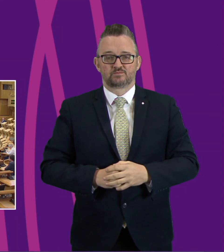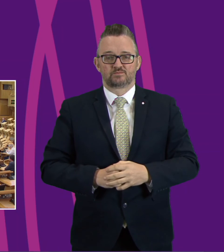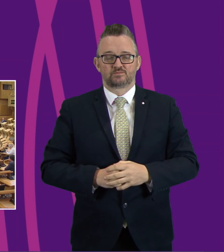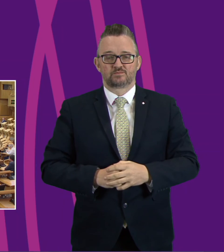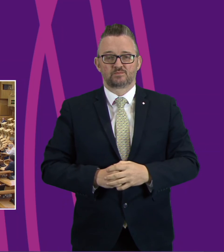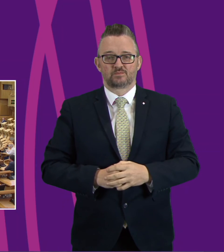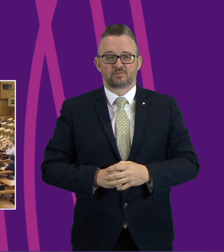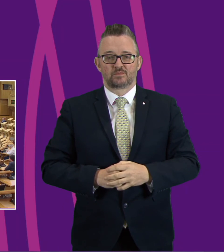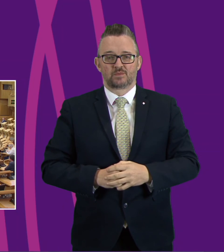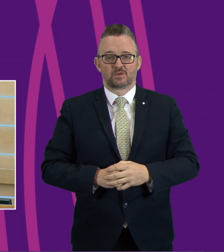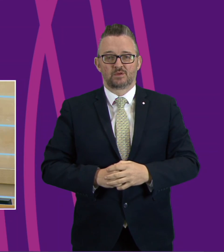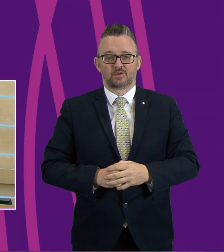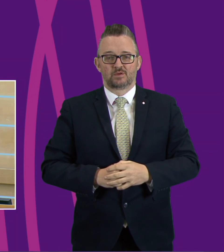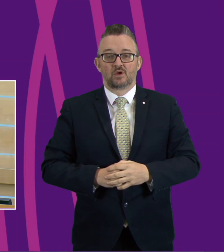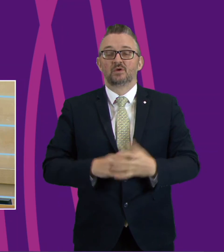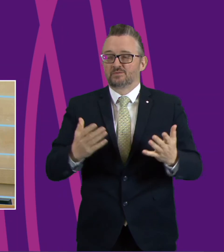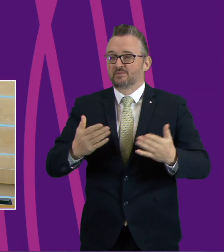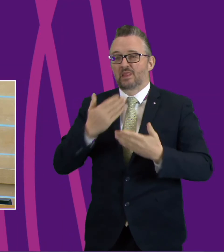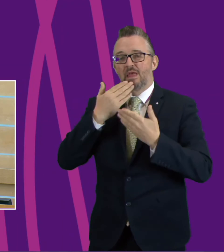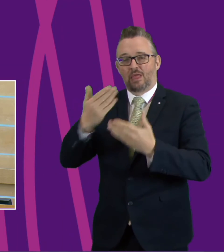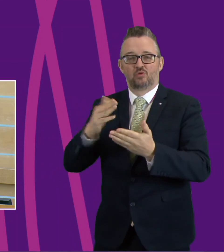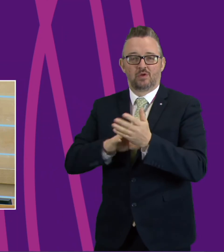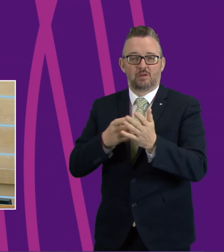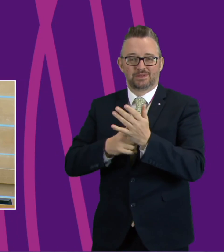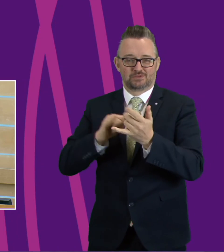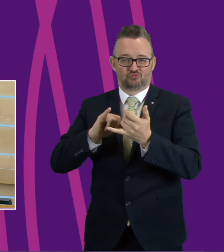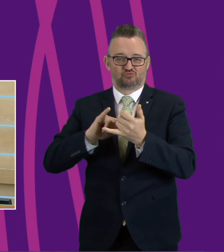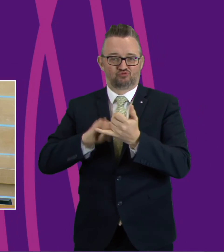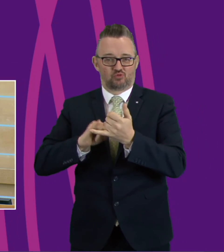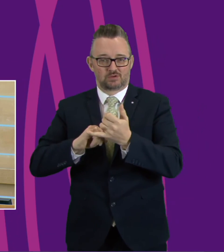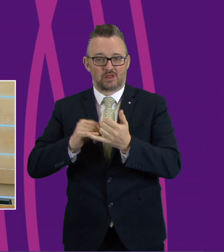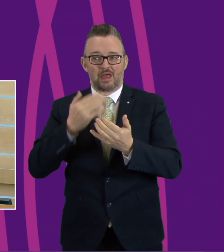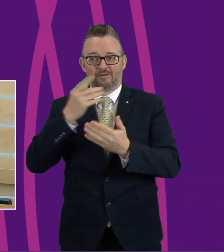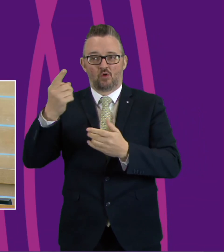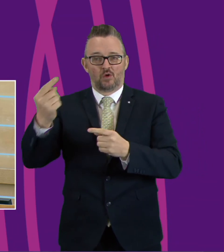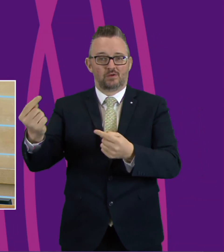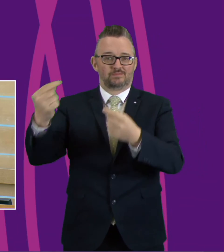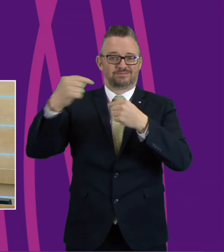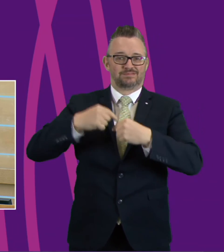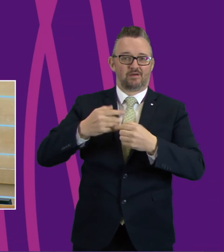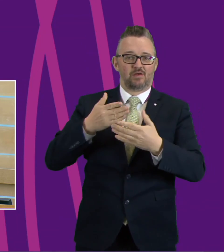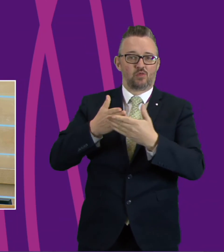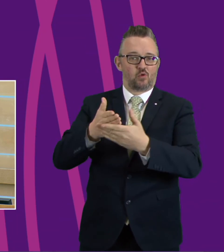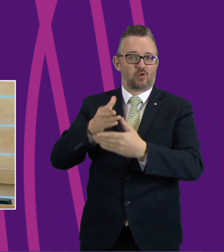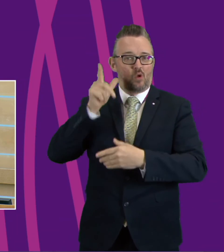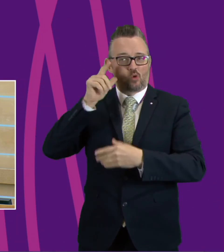Thank you very much, Mr. Stewart, and thank you for joining us remotely this afternoon.